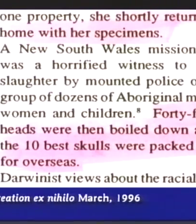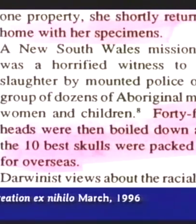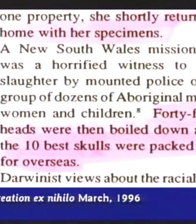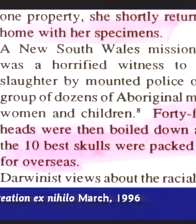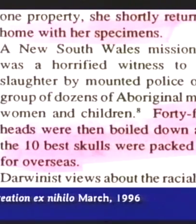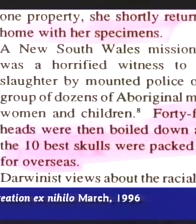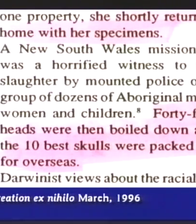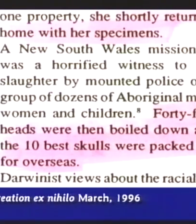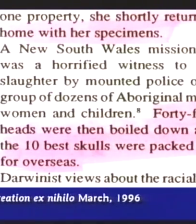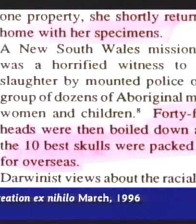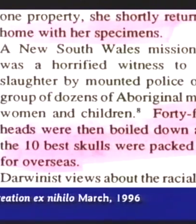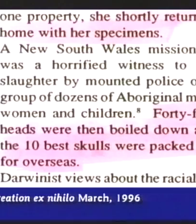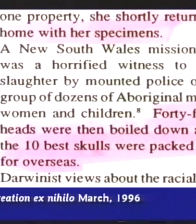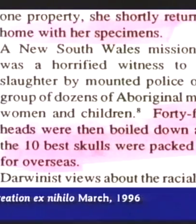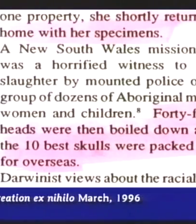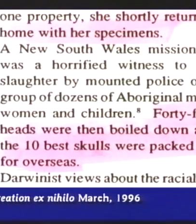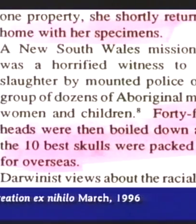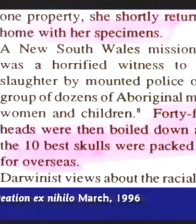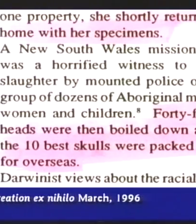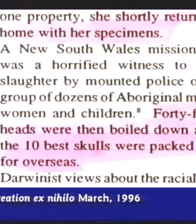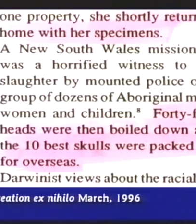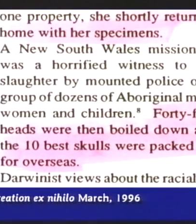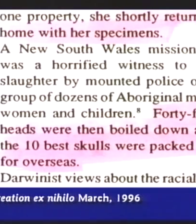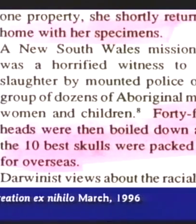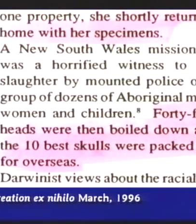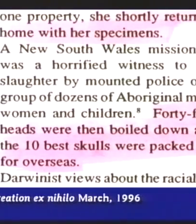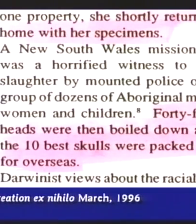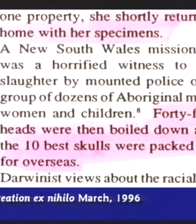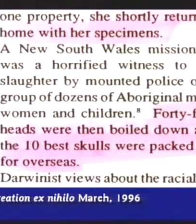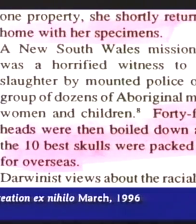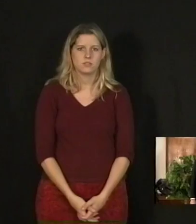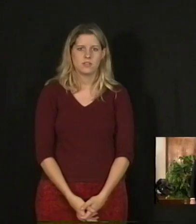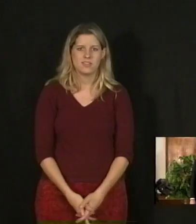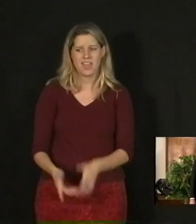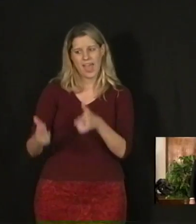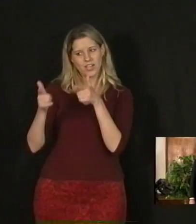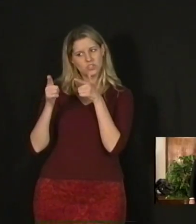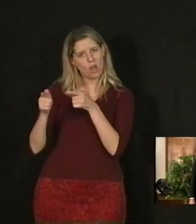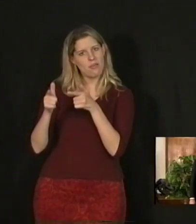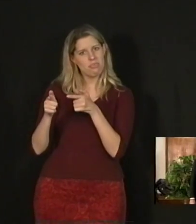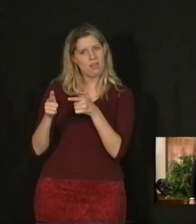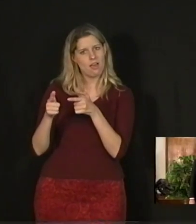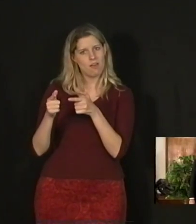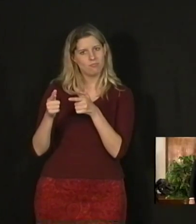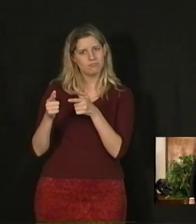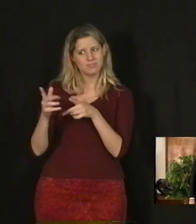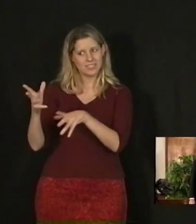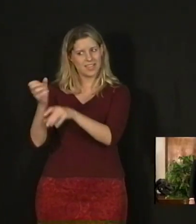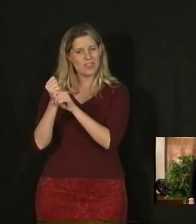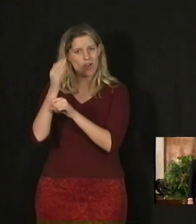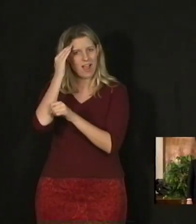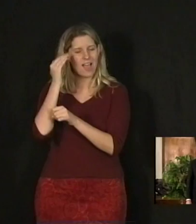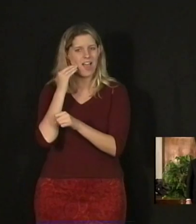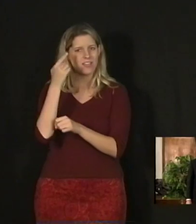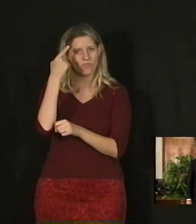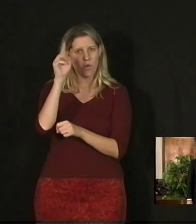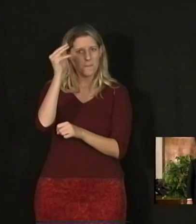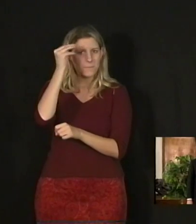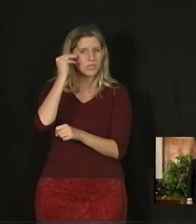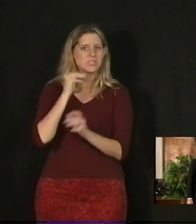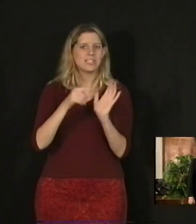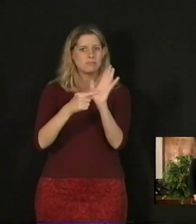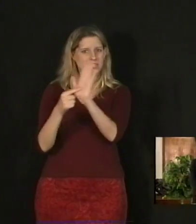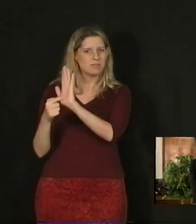heads were then boiled down and the best 10 skulls packed off for overseas. They shot them just to get their heads for museum